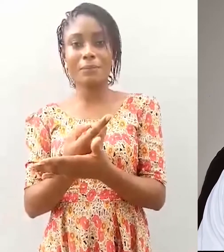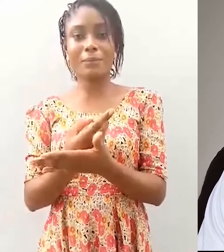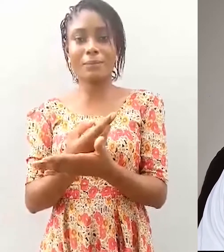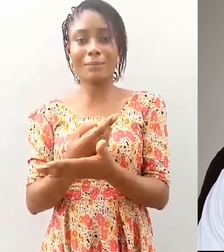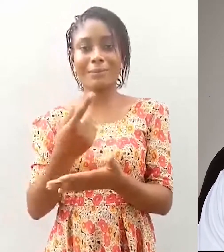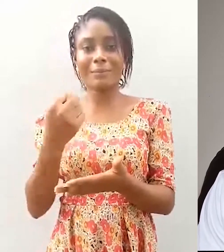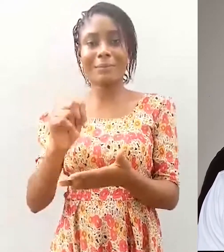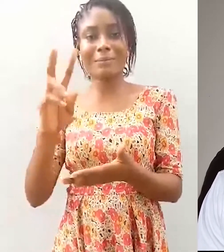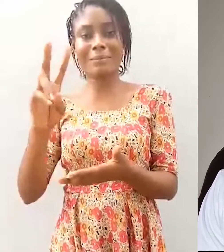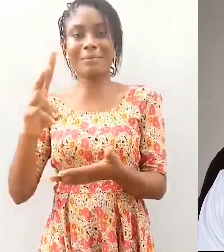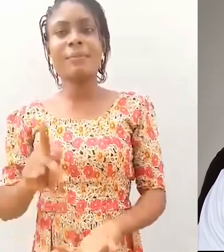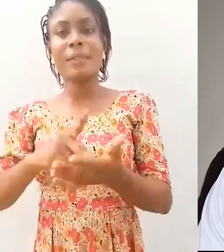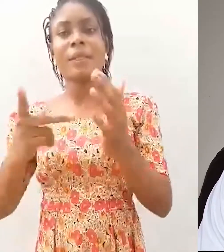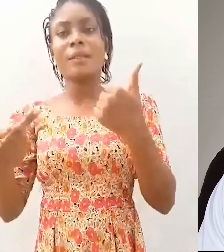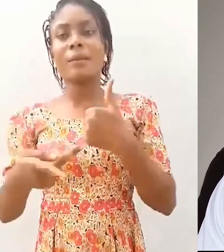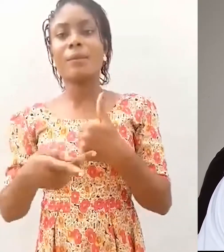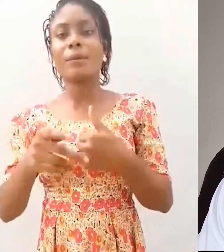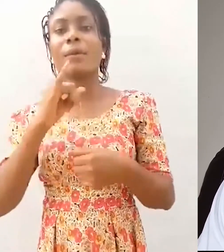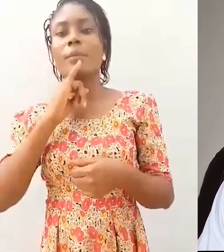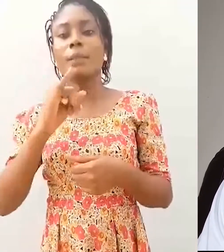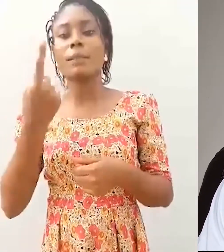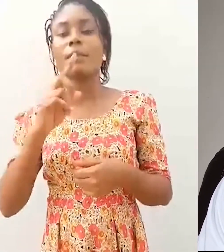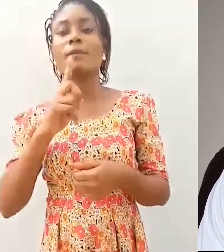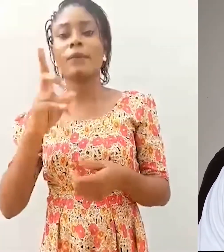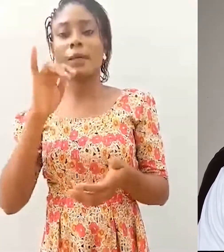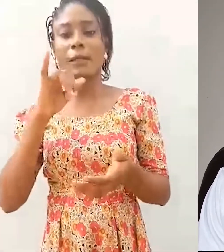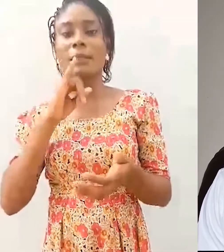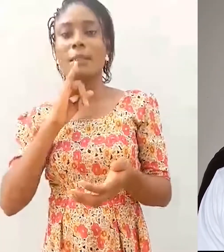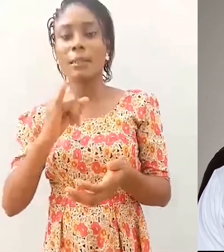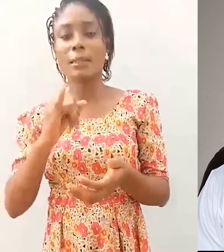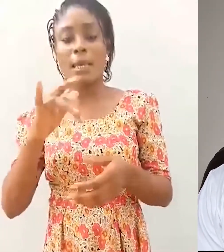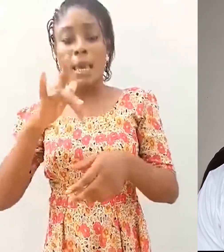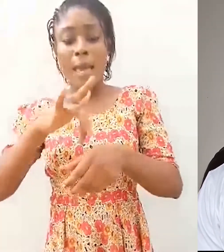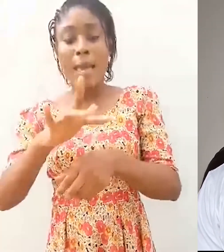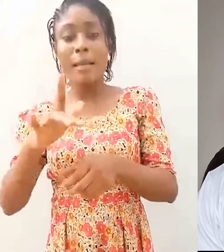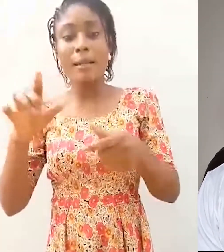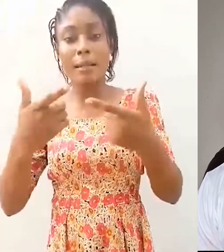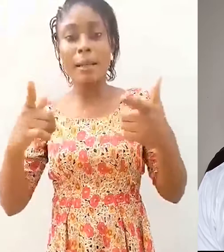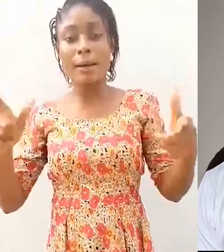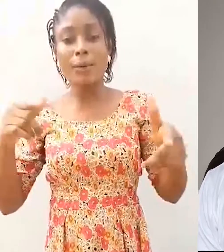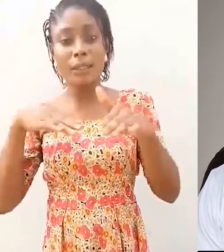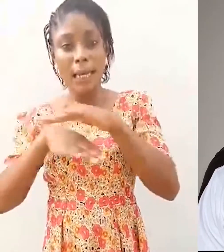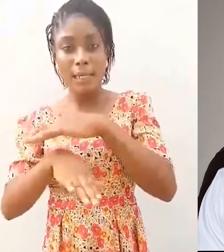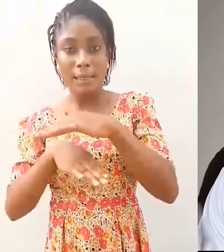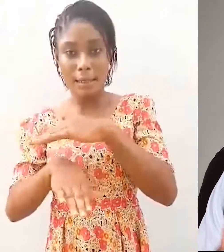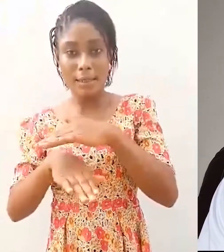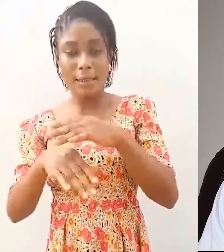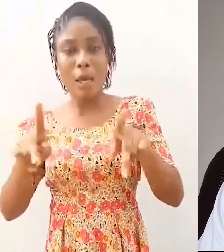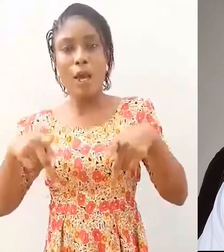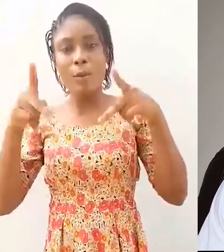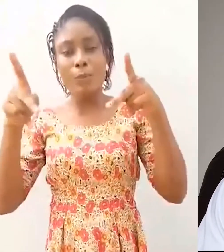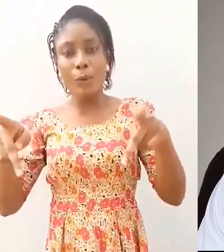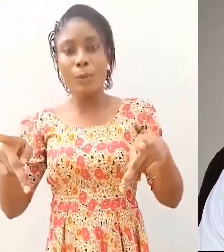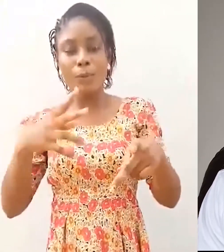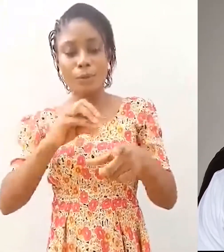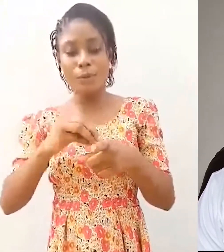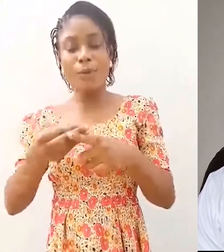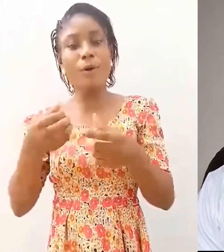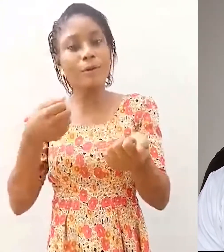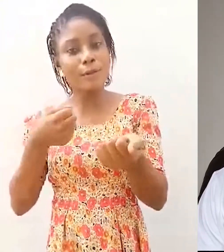early language access for deaf children is the fact that early